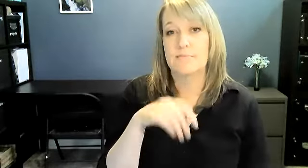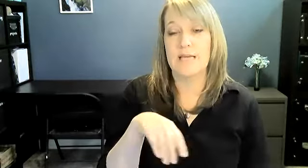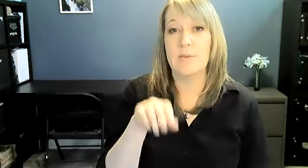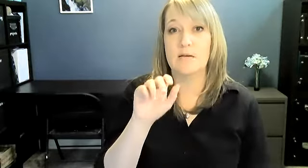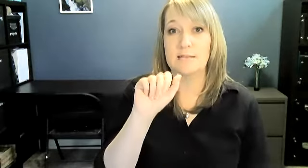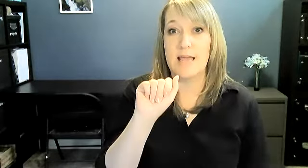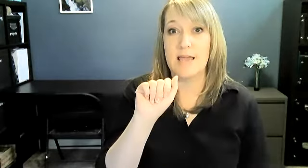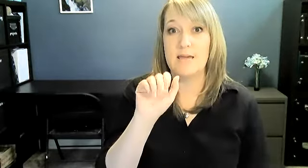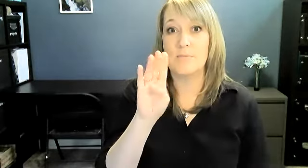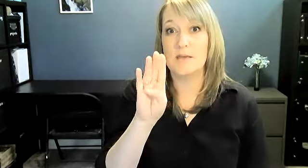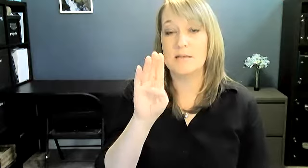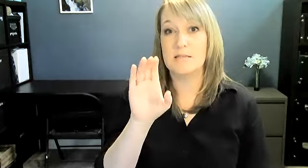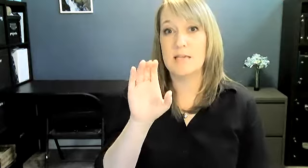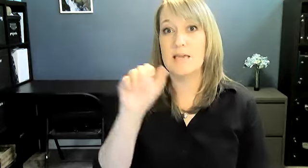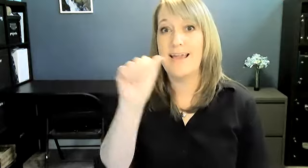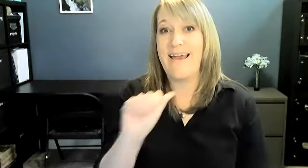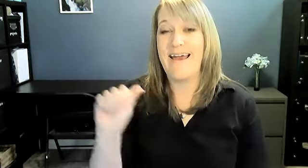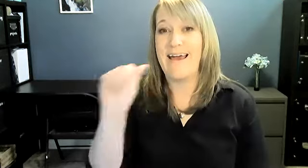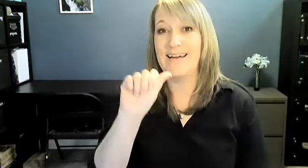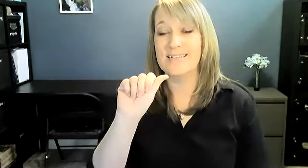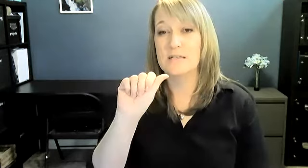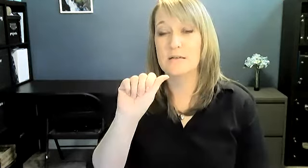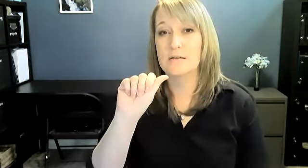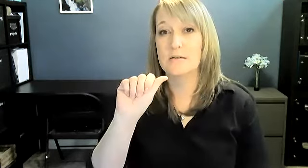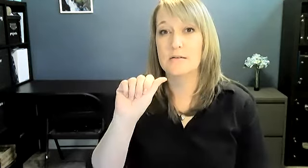my email is abc at,